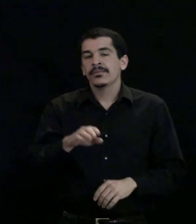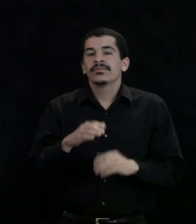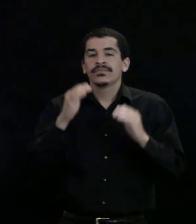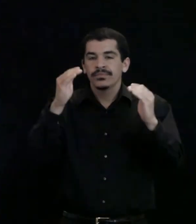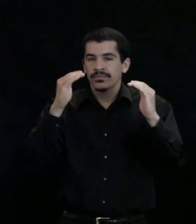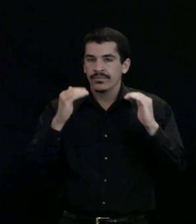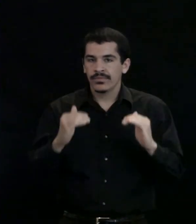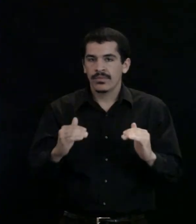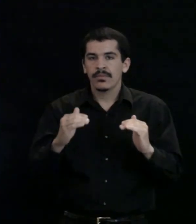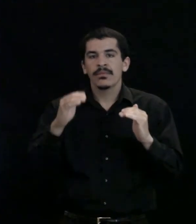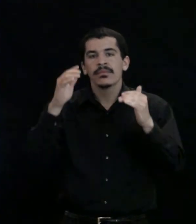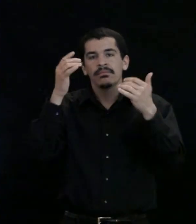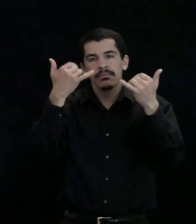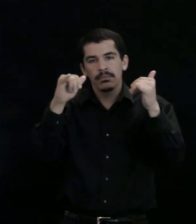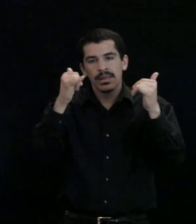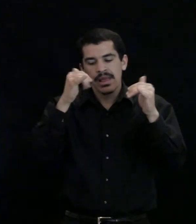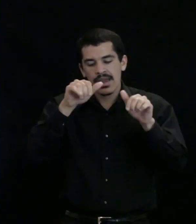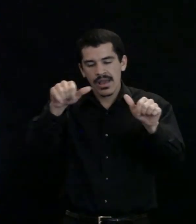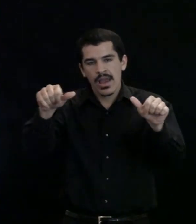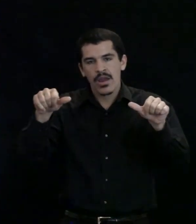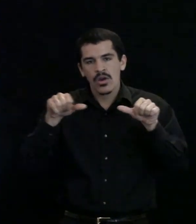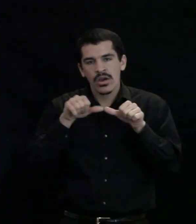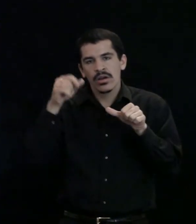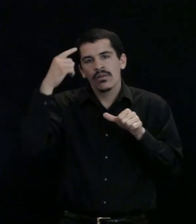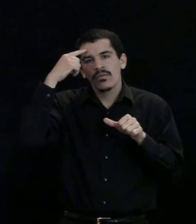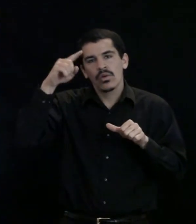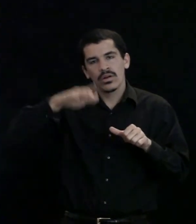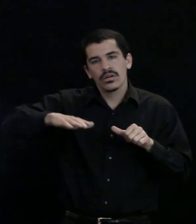play space for children,